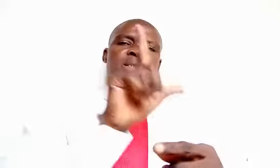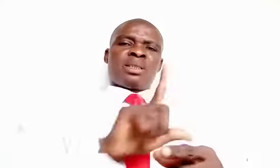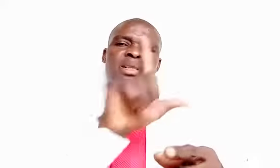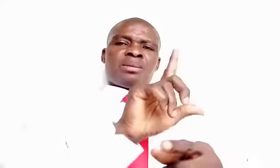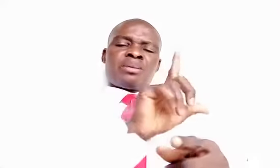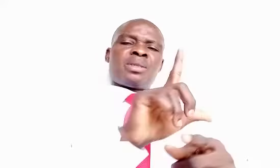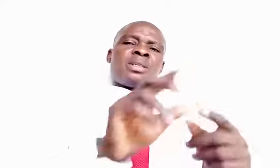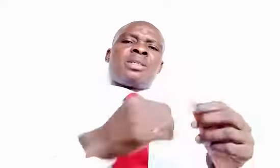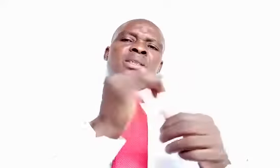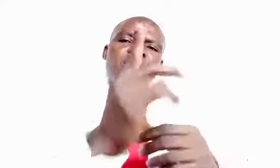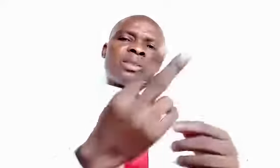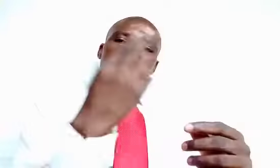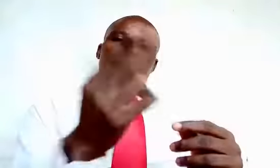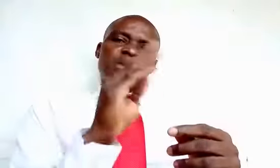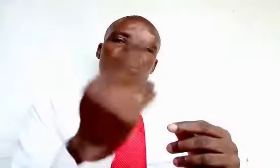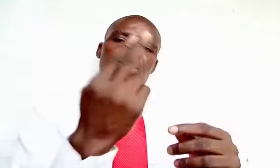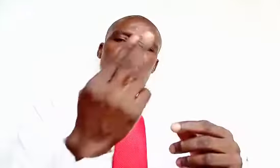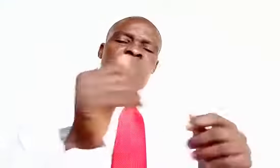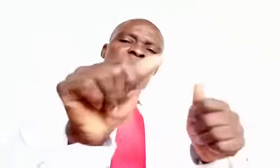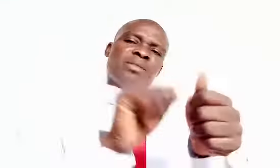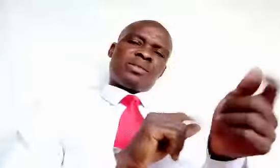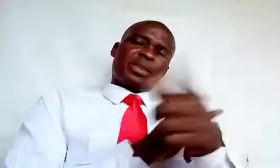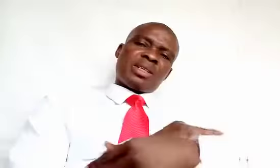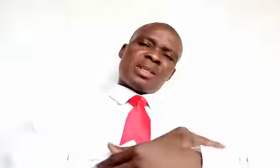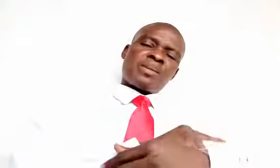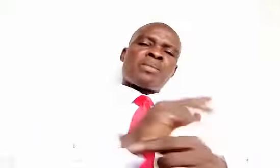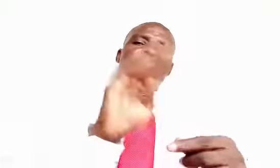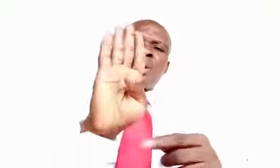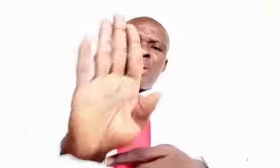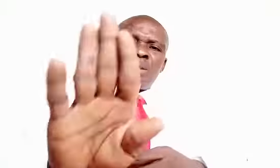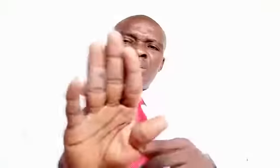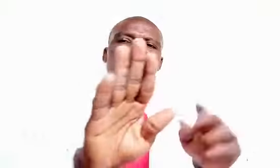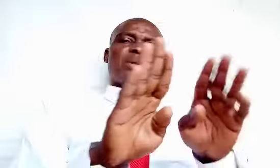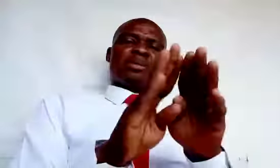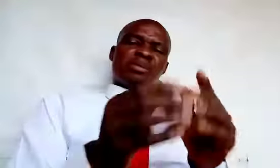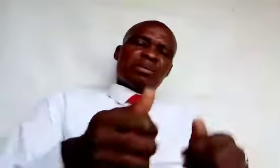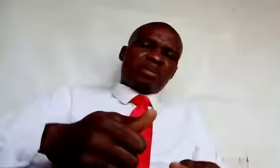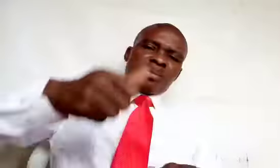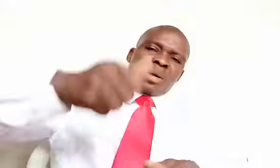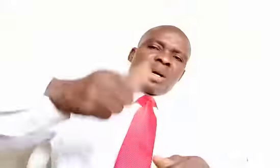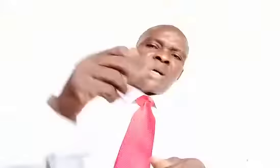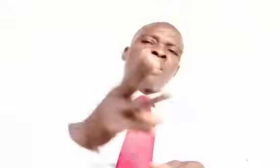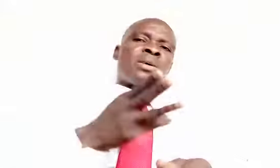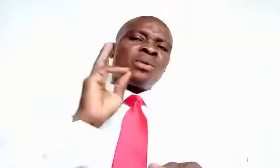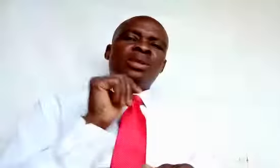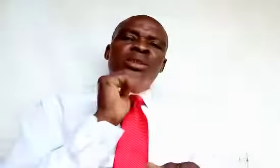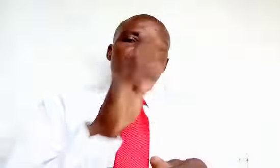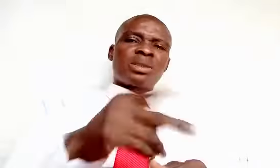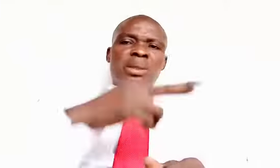being used every day. Your bag was not stolen. It has not been seen